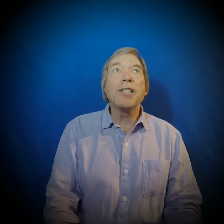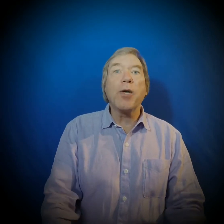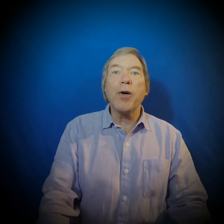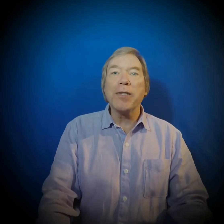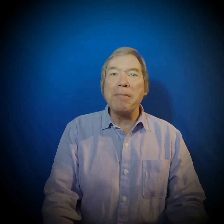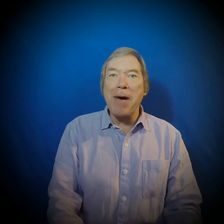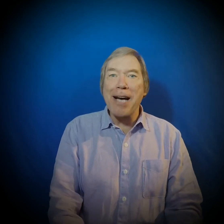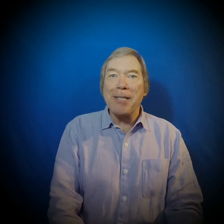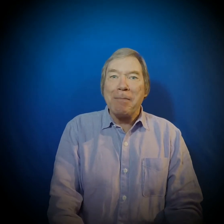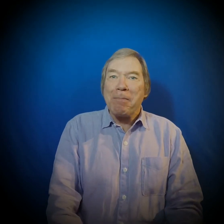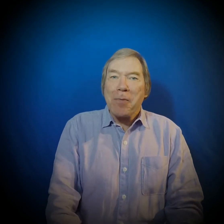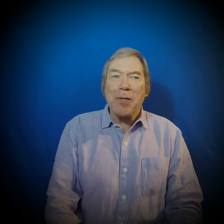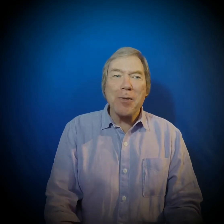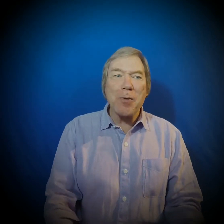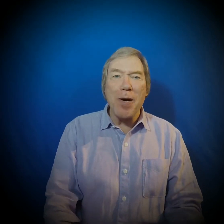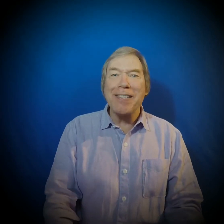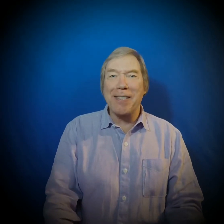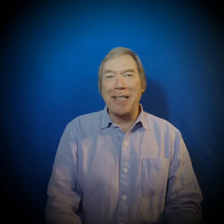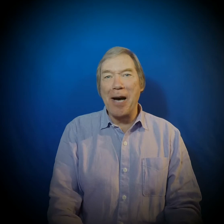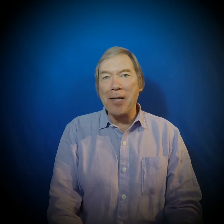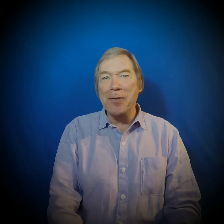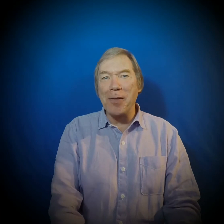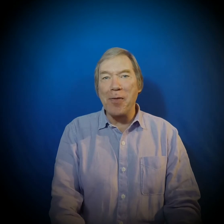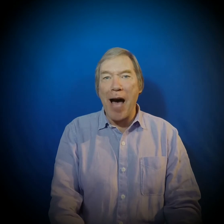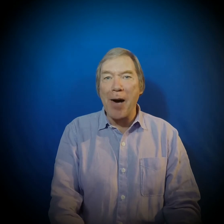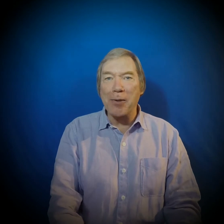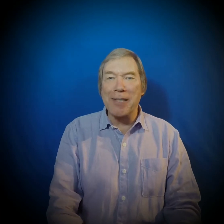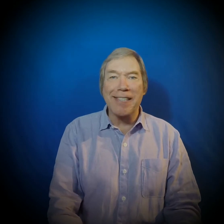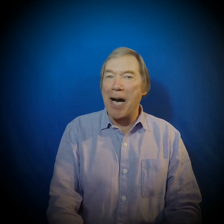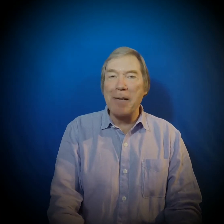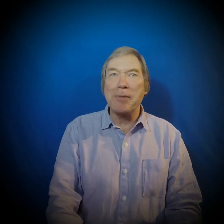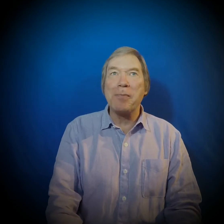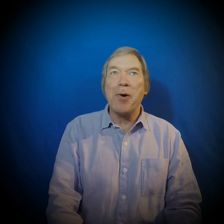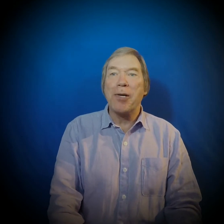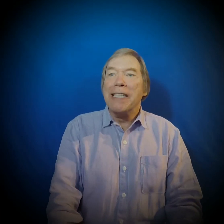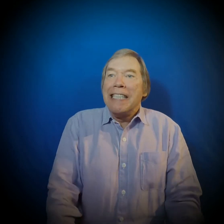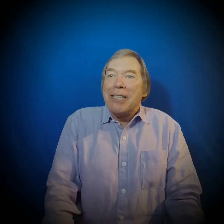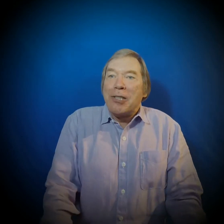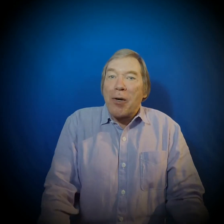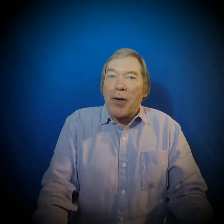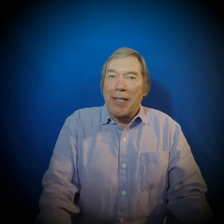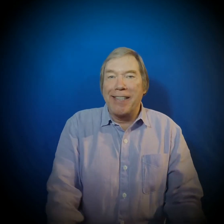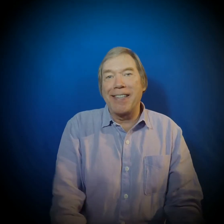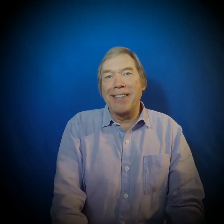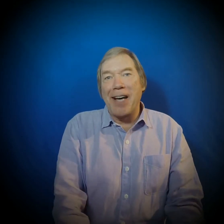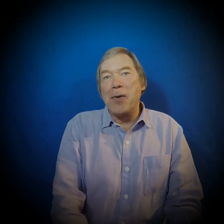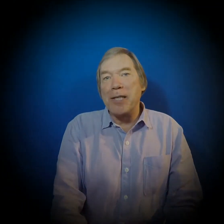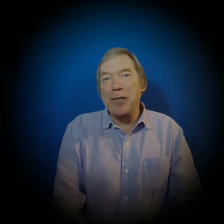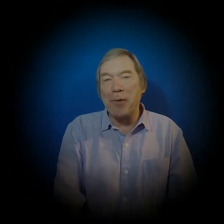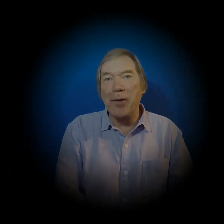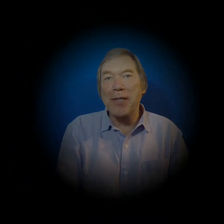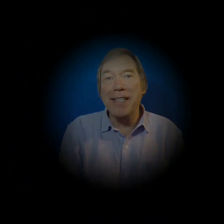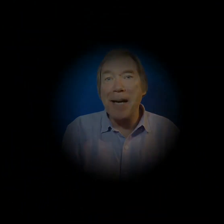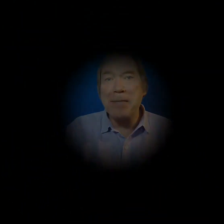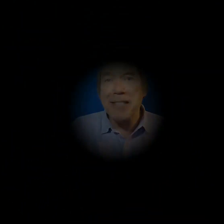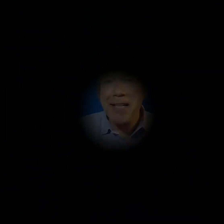call thee back with 20,000 times more joy than thou went forth in